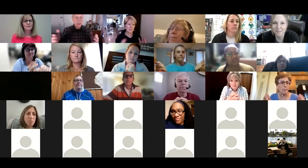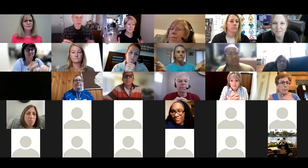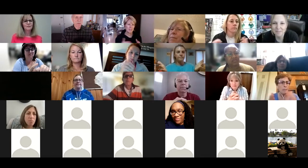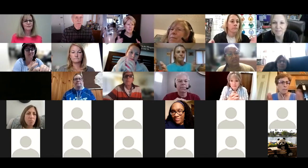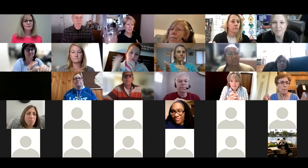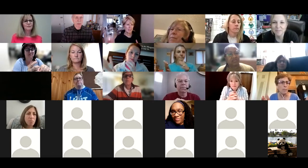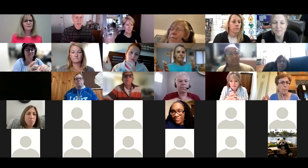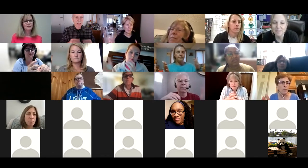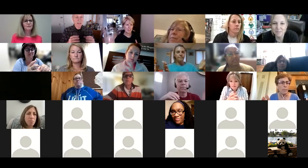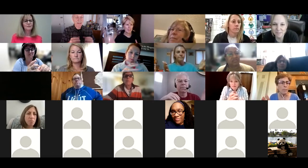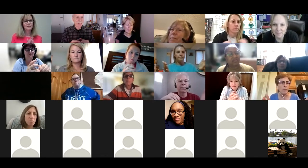sea, and they said,